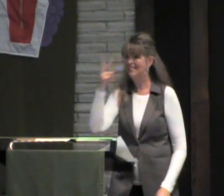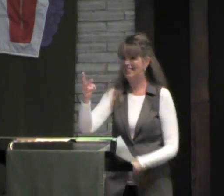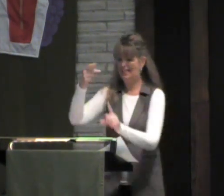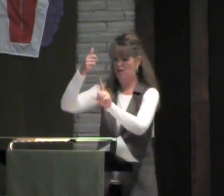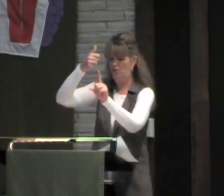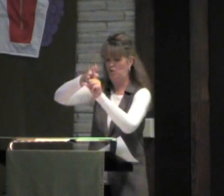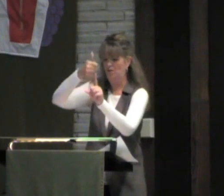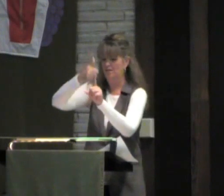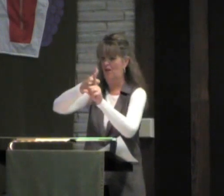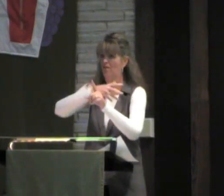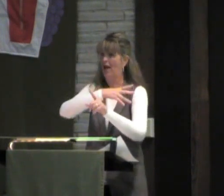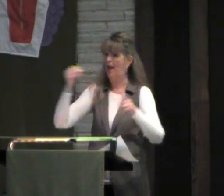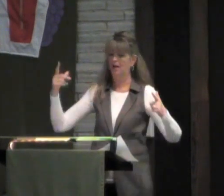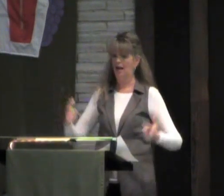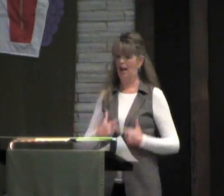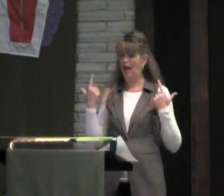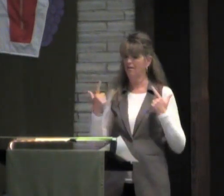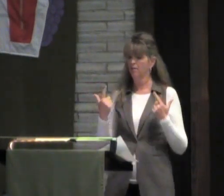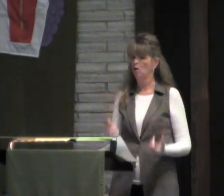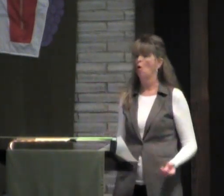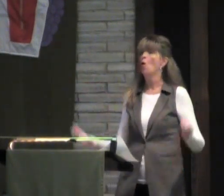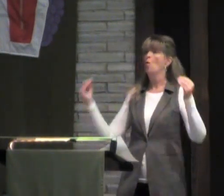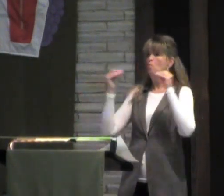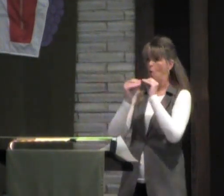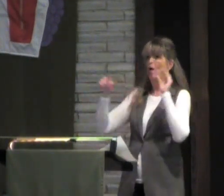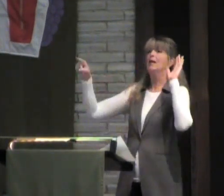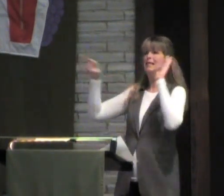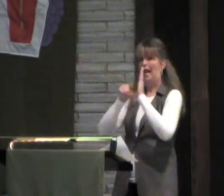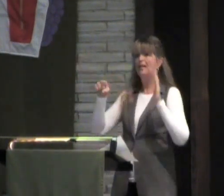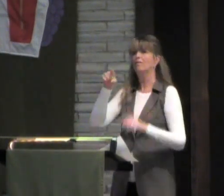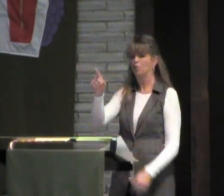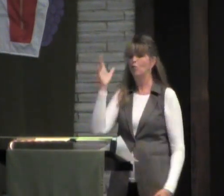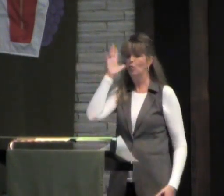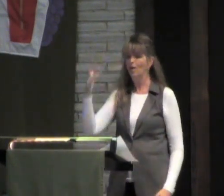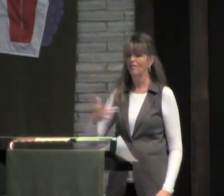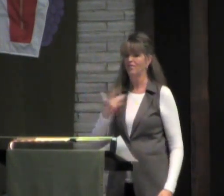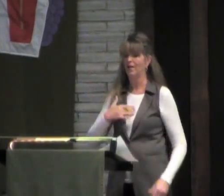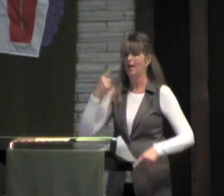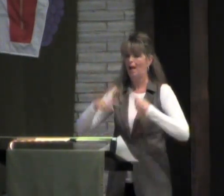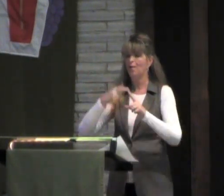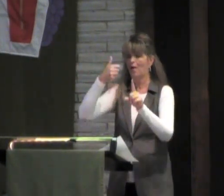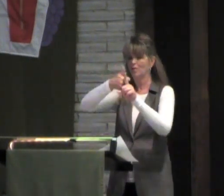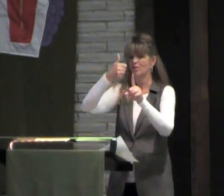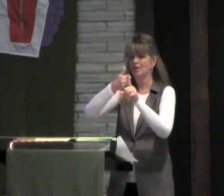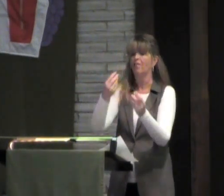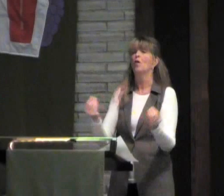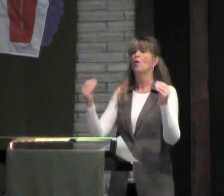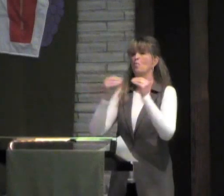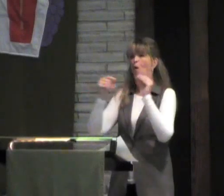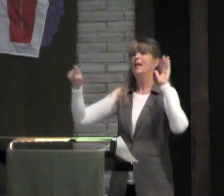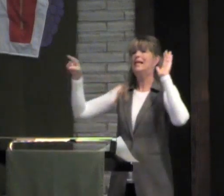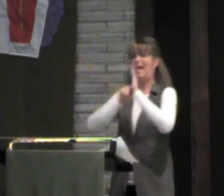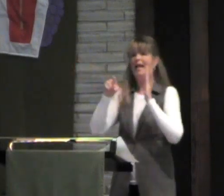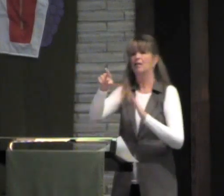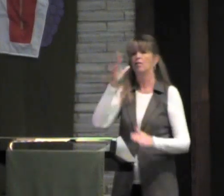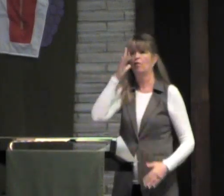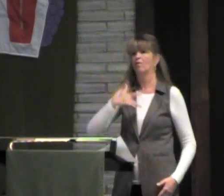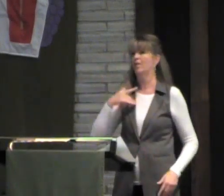the more negative you see yourself and live your life, the more negative you will feel about yourself, and the more